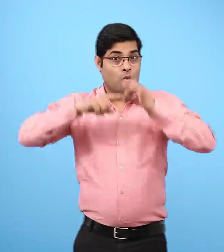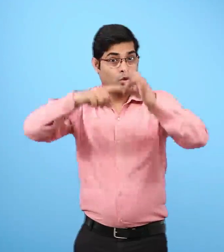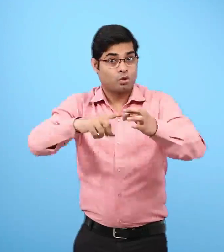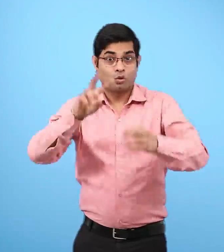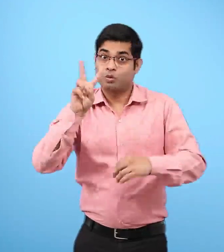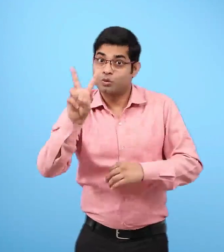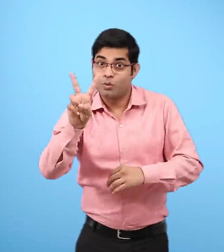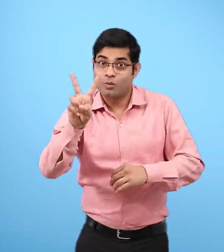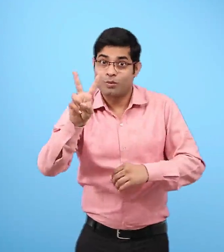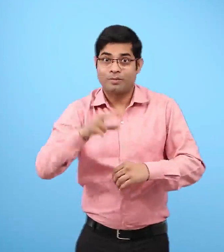Question 2.